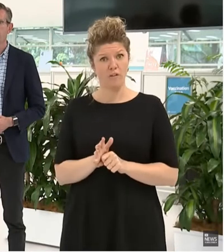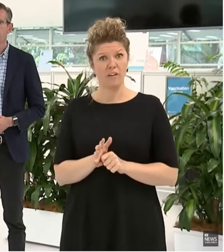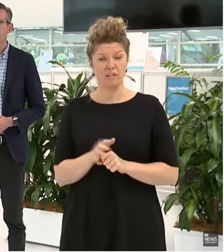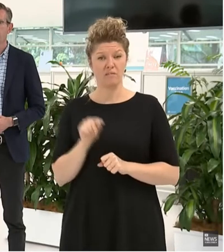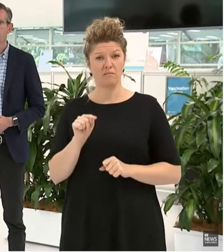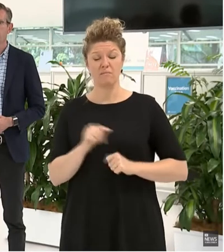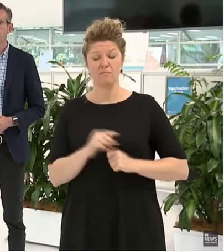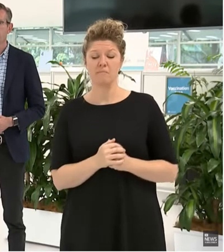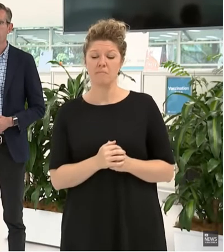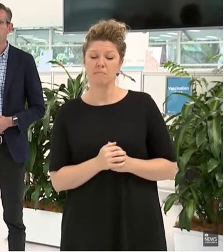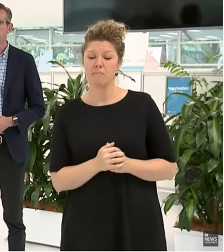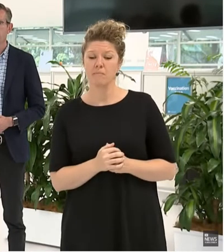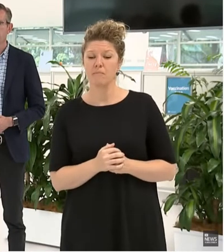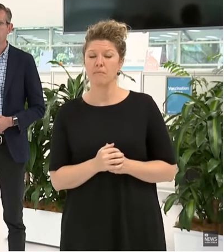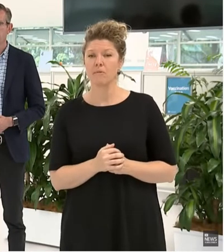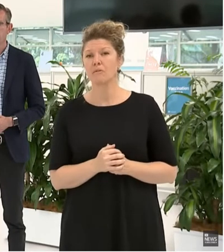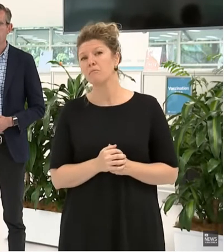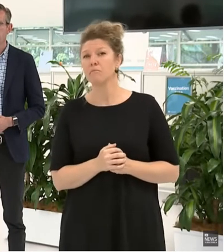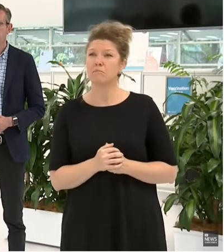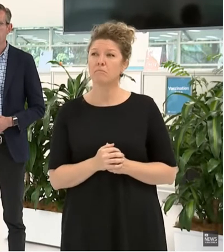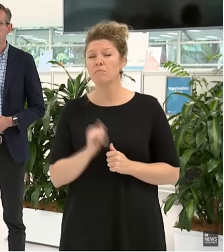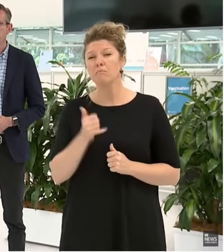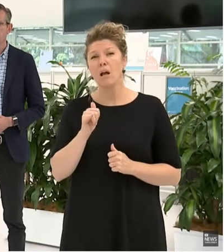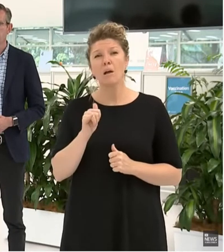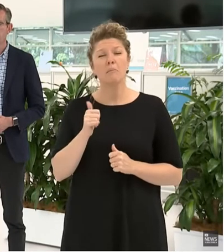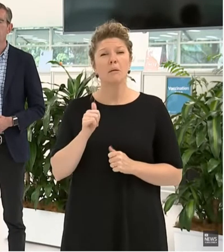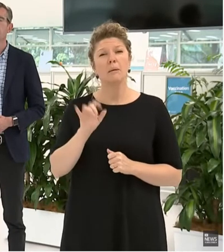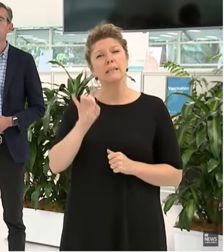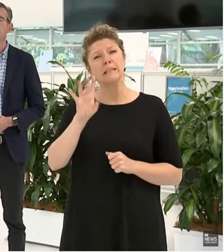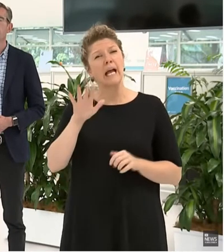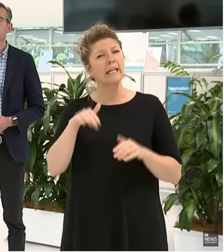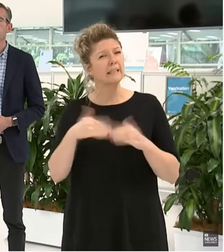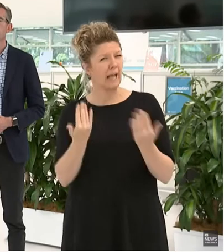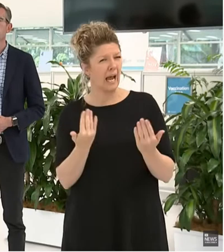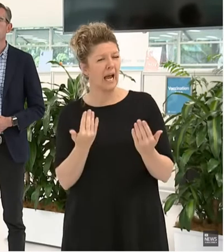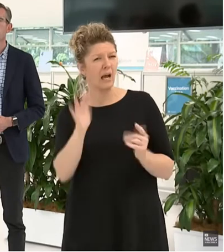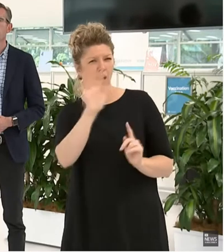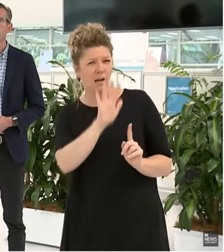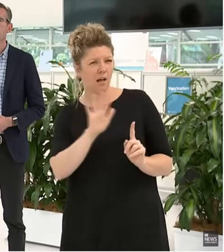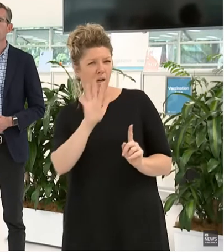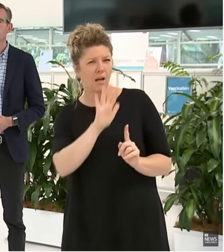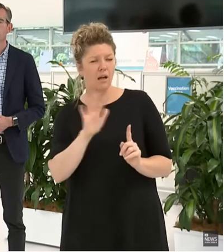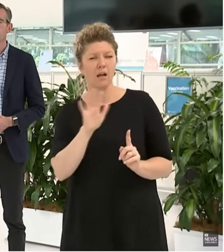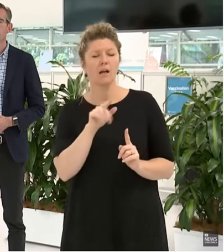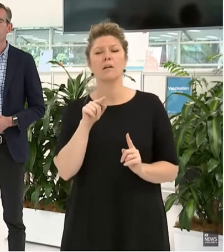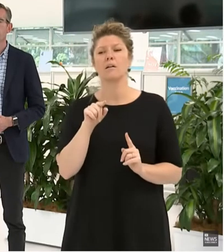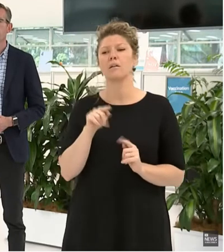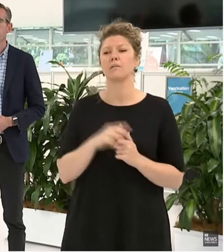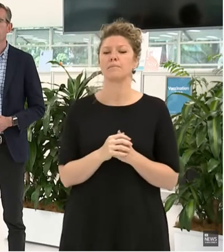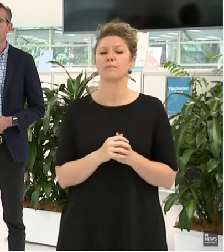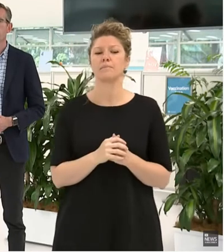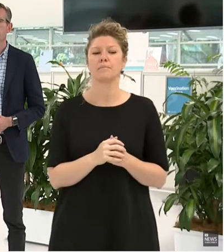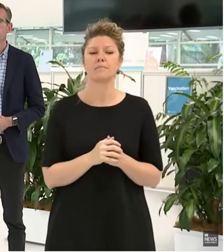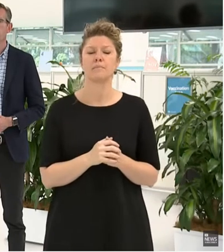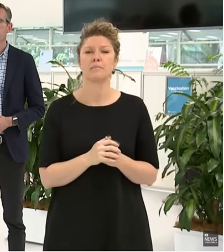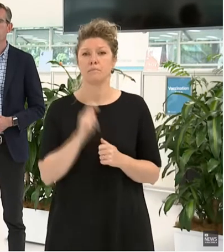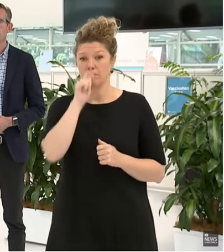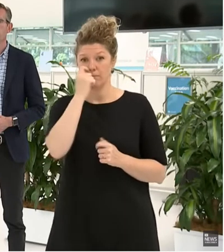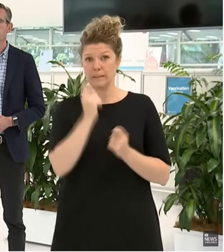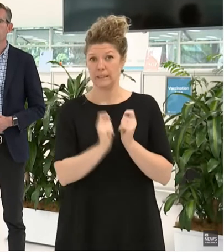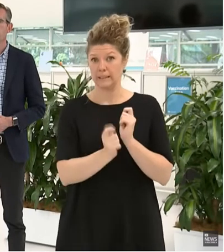virus, about 10 days after you have had the